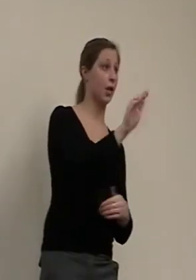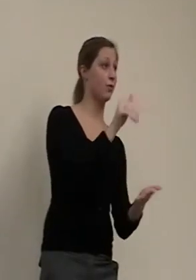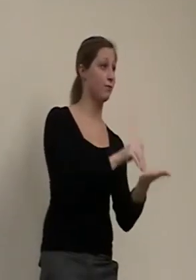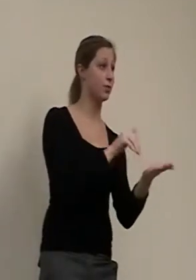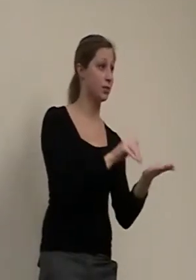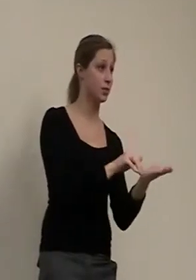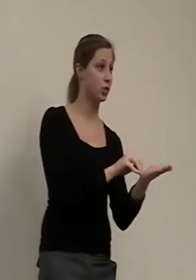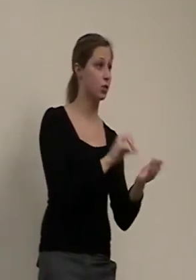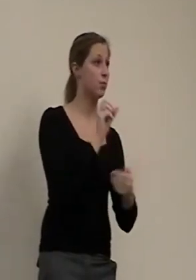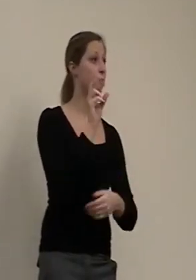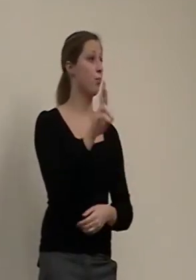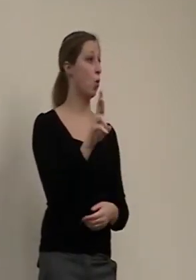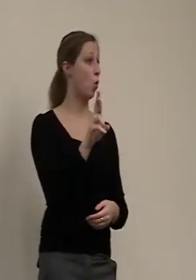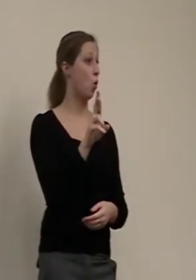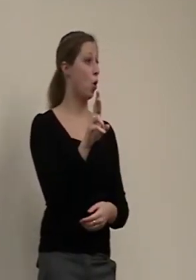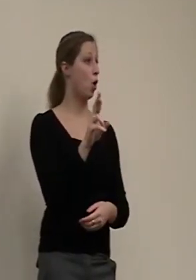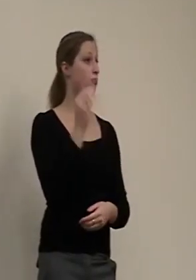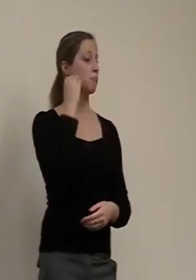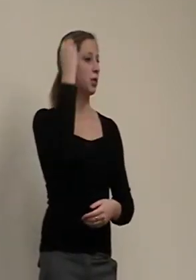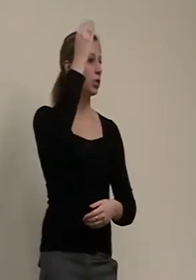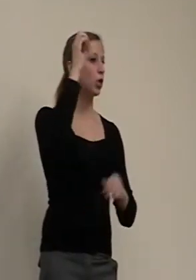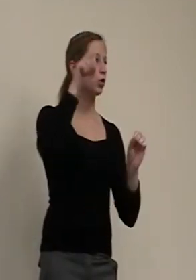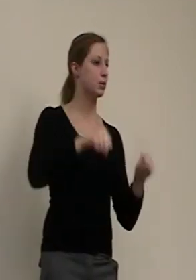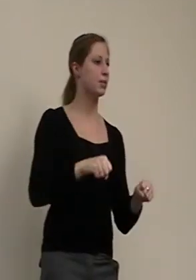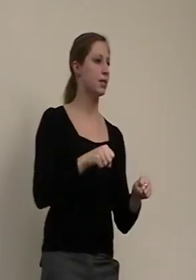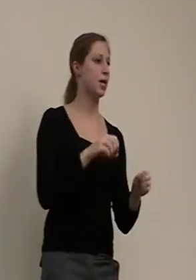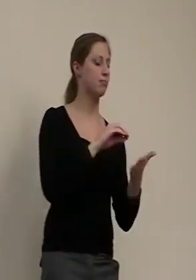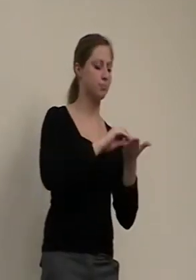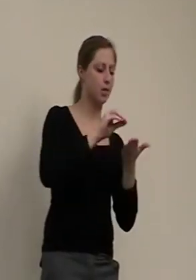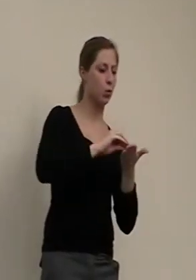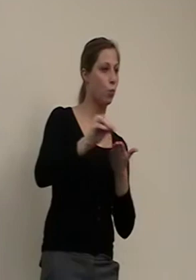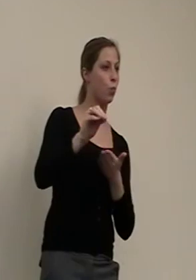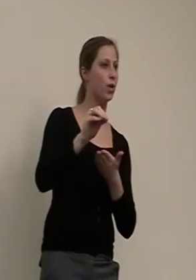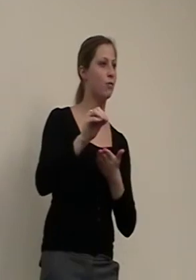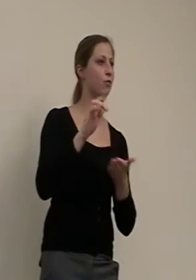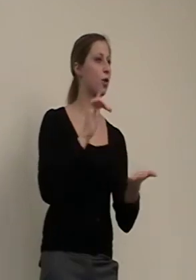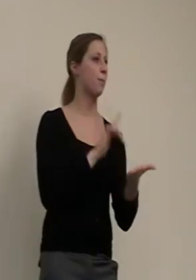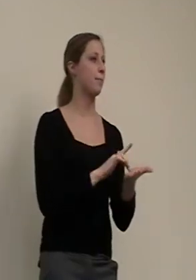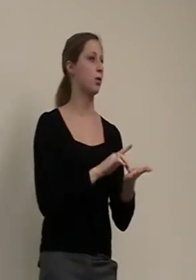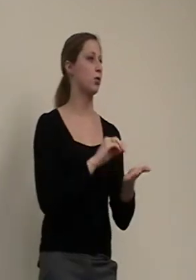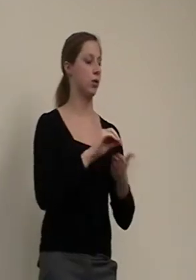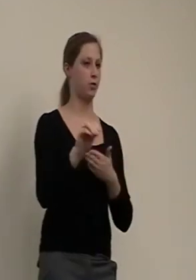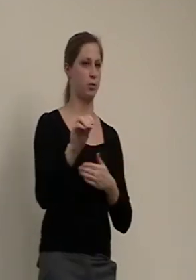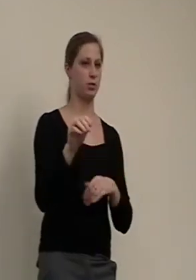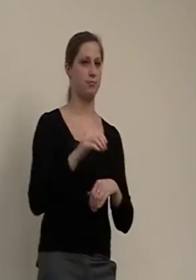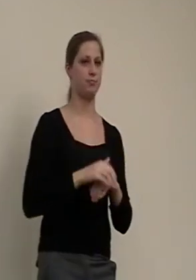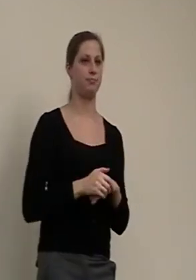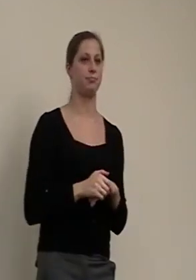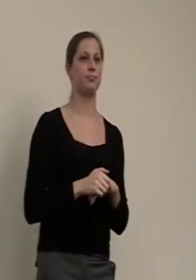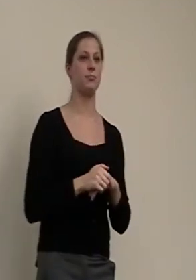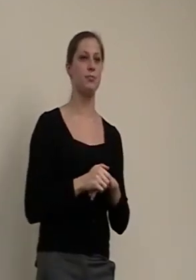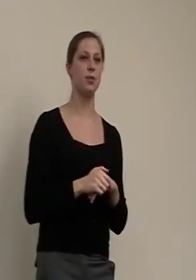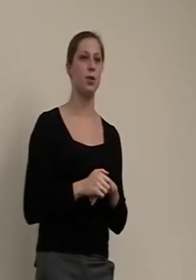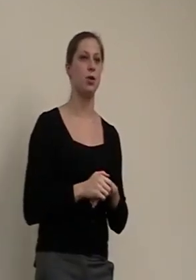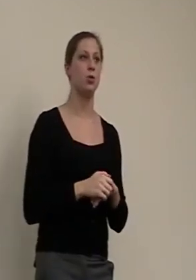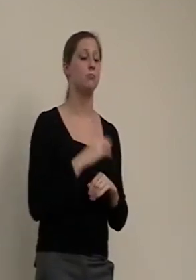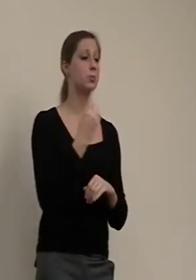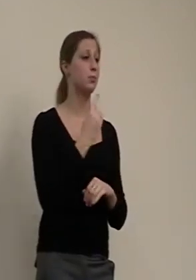So adults could sign a waiver of medical clearance. If someone comes in and I said, you know what, you really, let's say